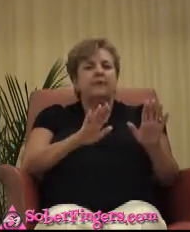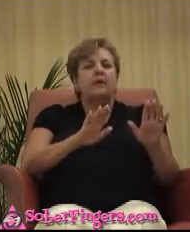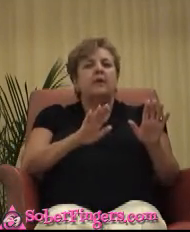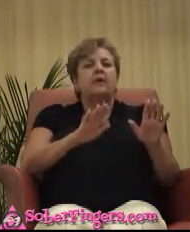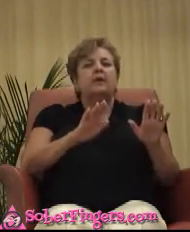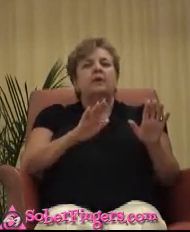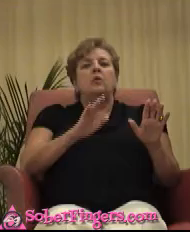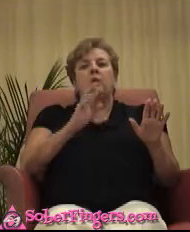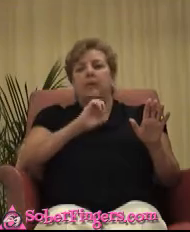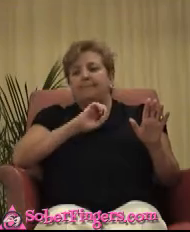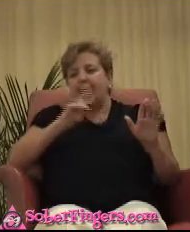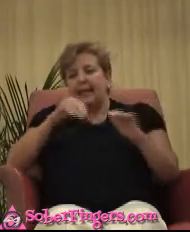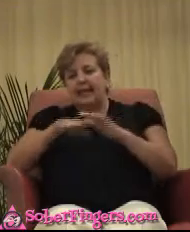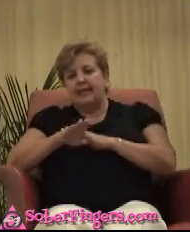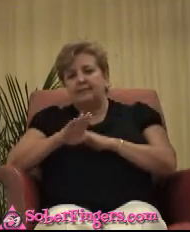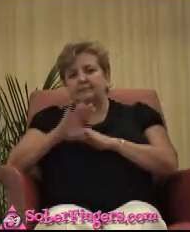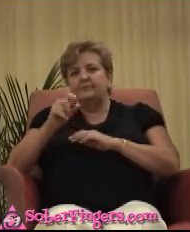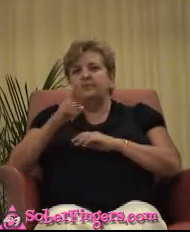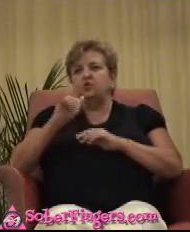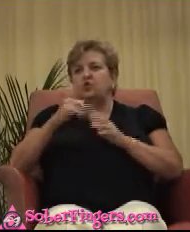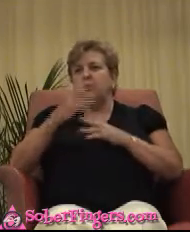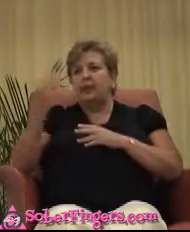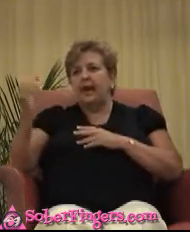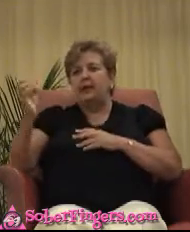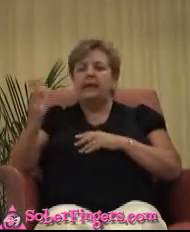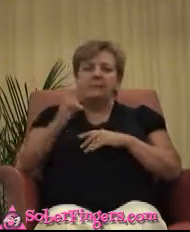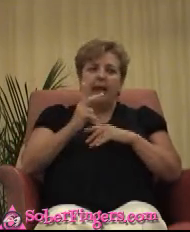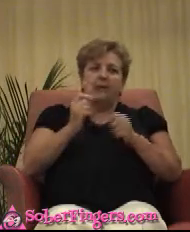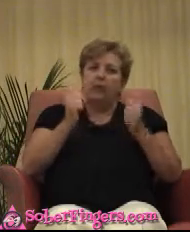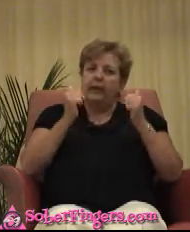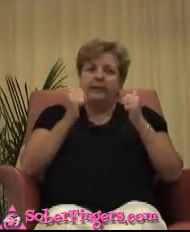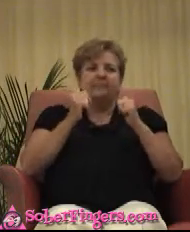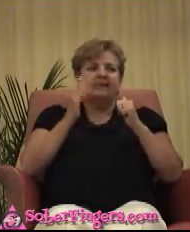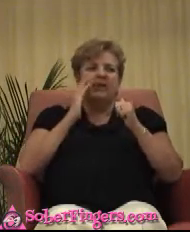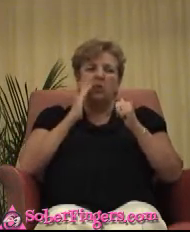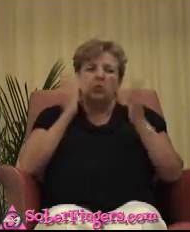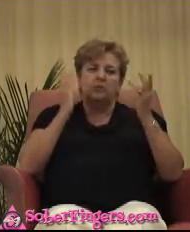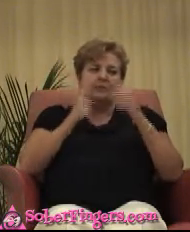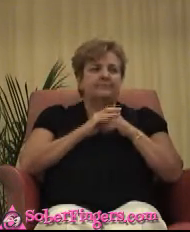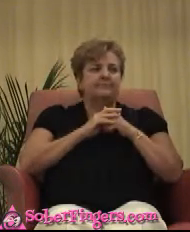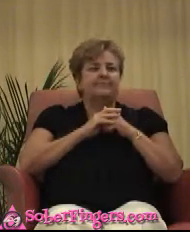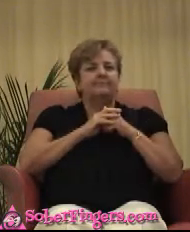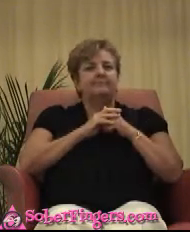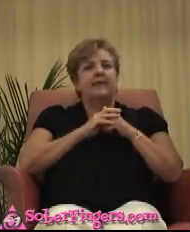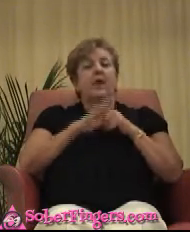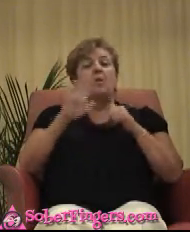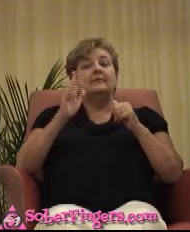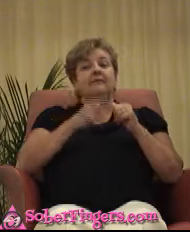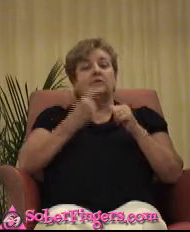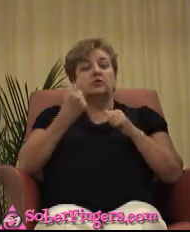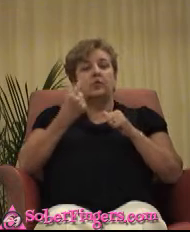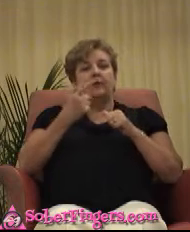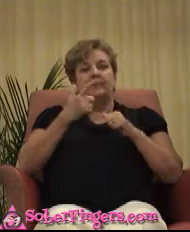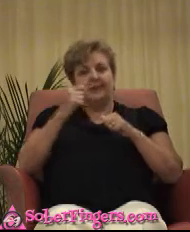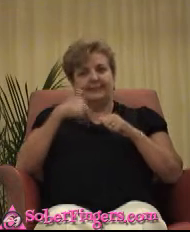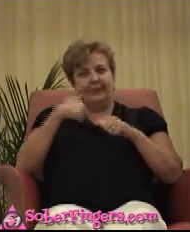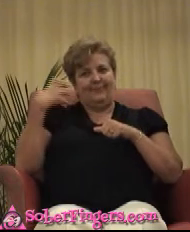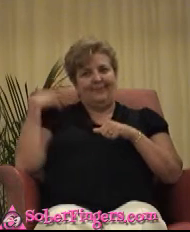Jury went out and came back in very quickly, so I knew what that was about. And I was the first one because I was the captain. And I